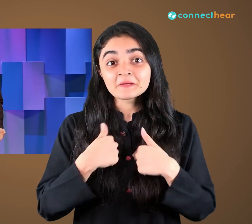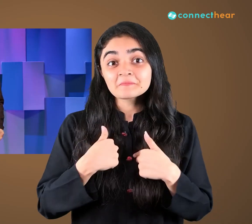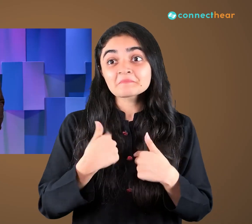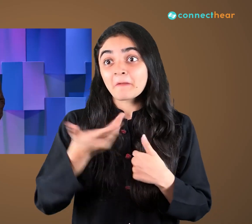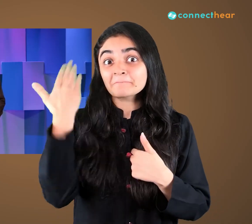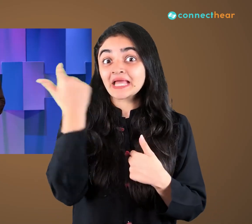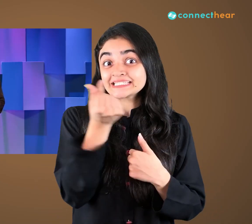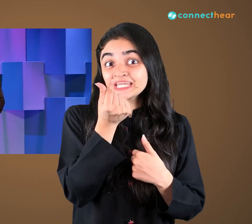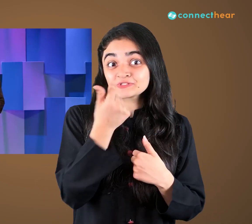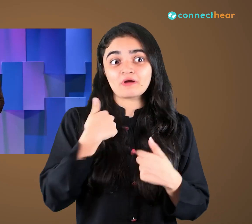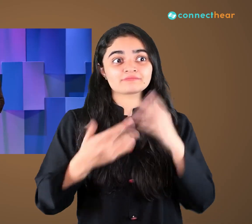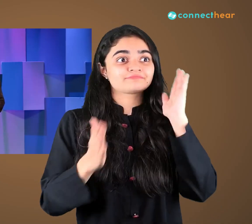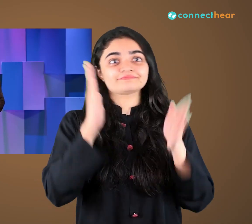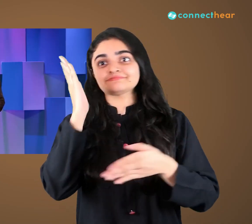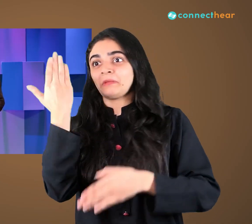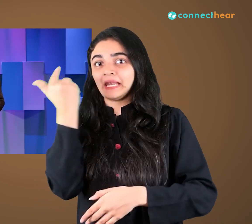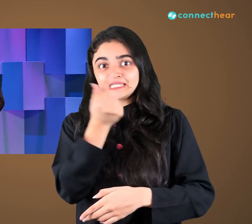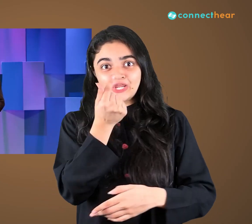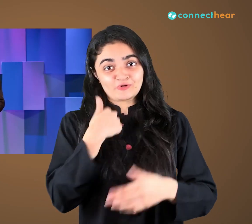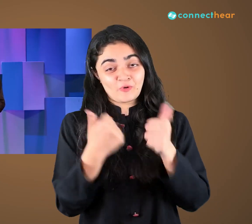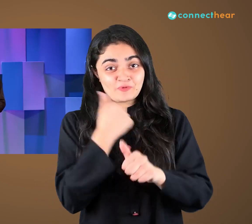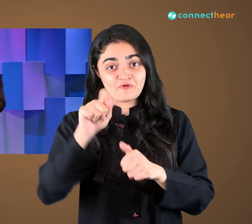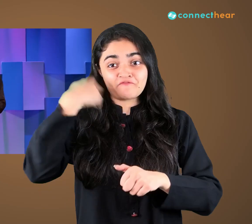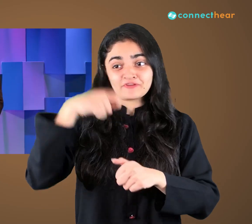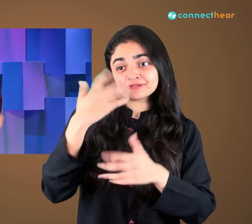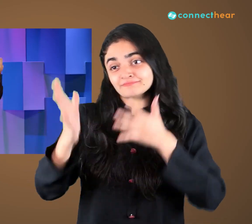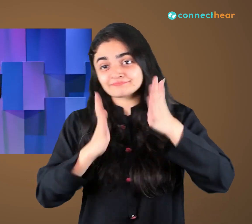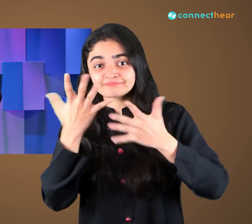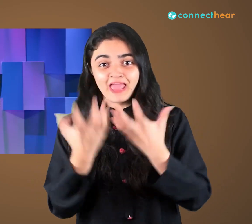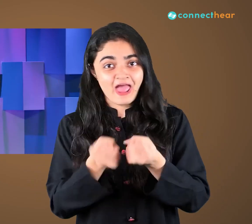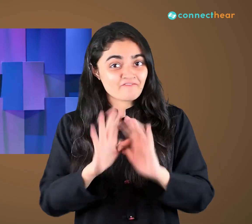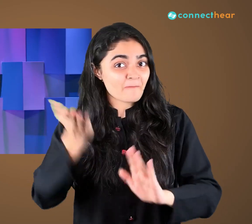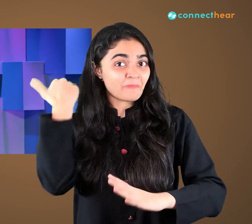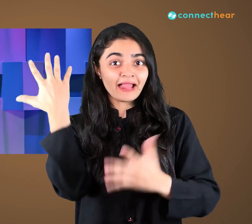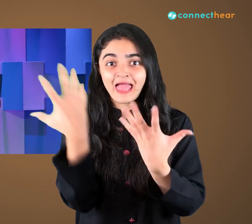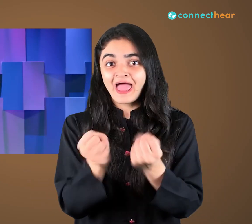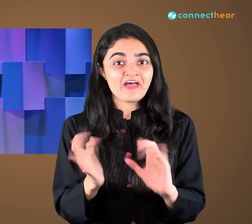Listen, I was doing TikToks before there was a TikTok.